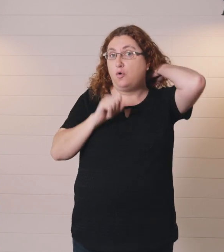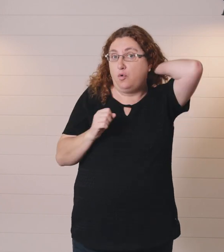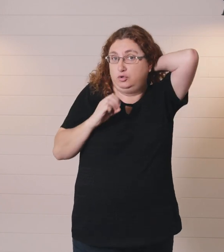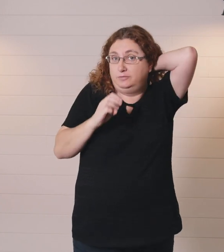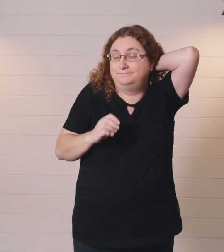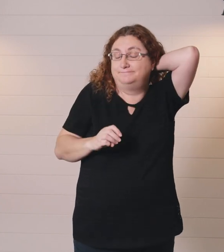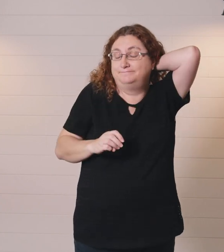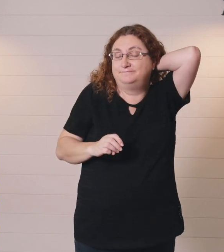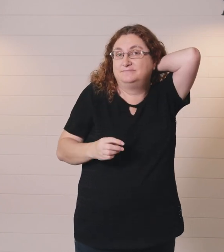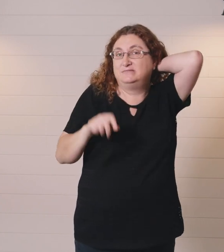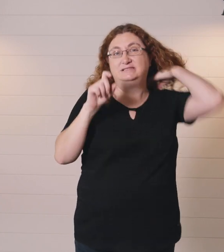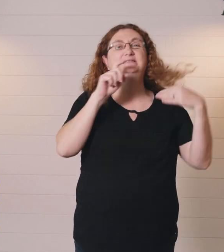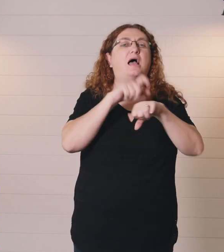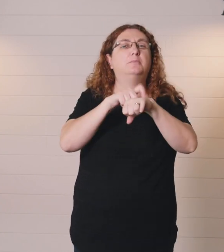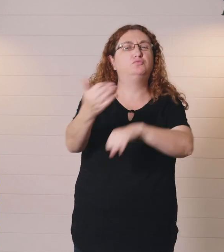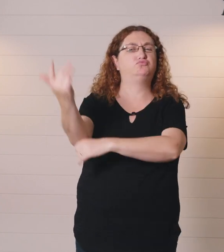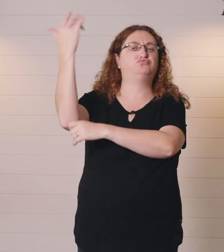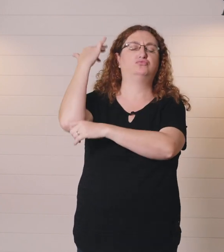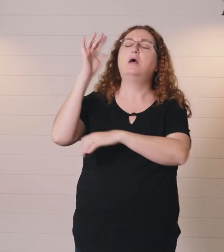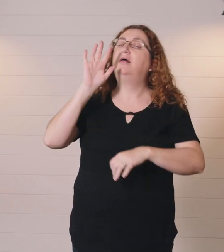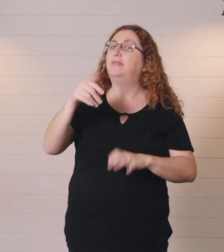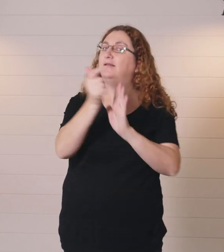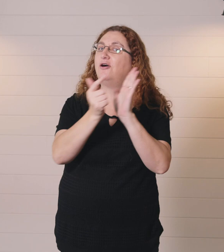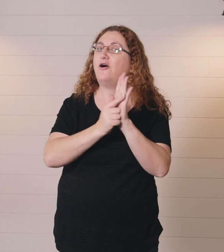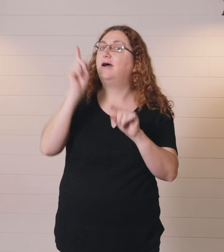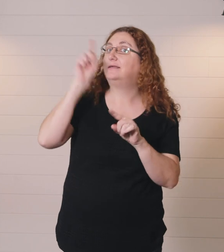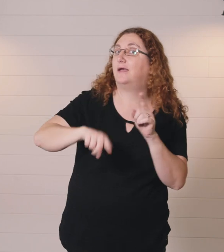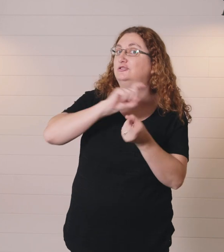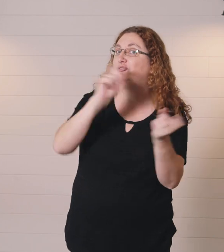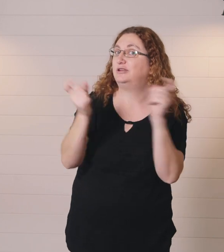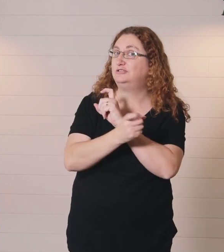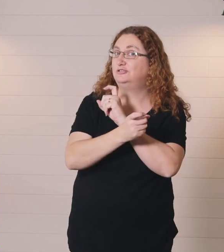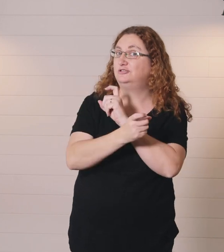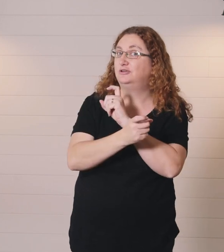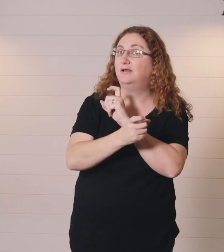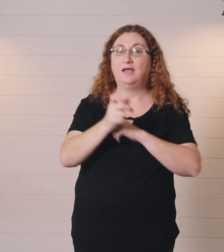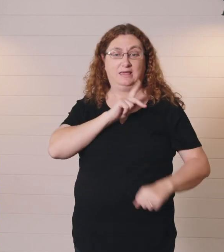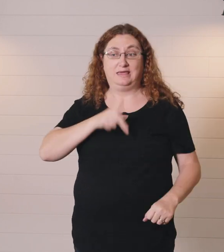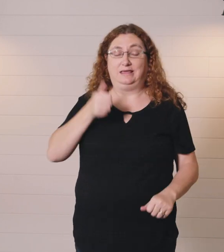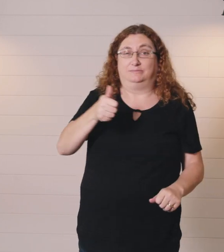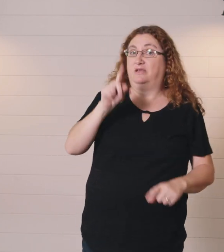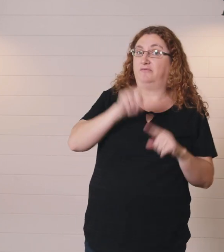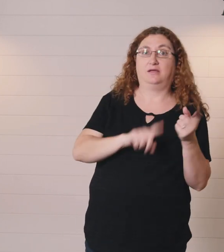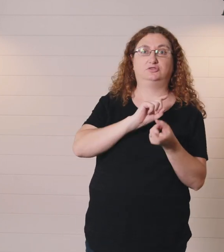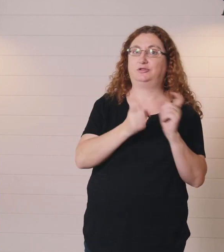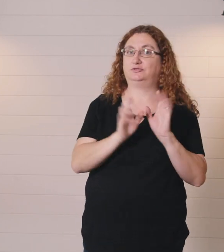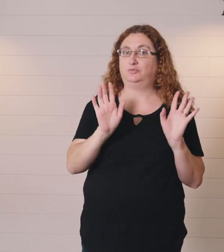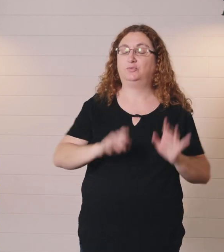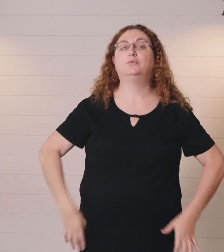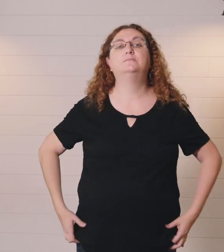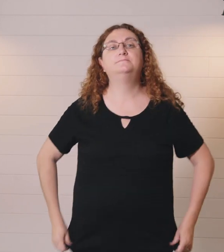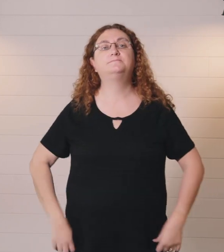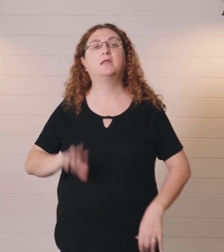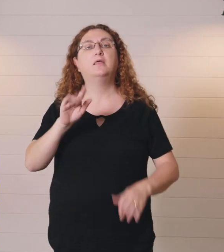decreed became law. And that law could not be revoked, even by the king himself. The book of Daniel gives us